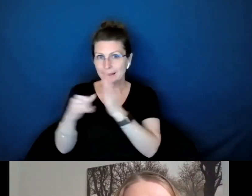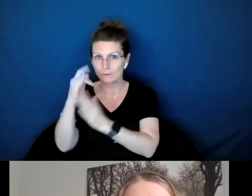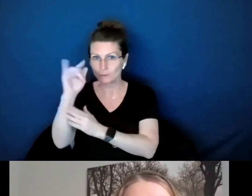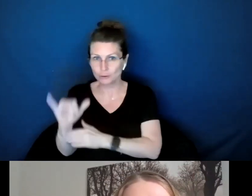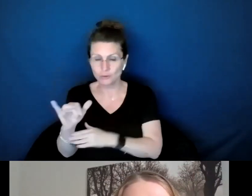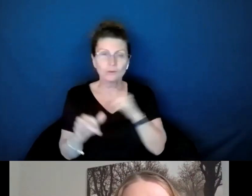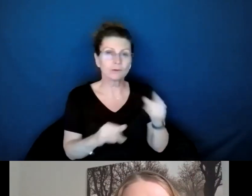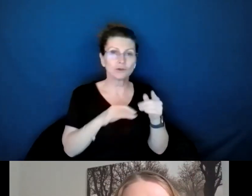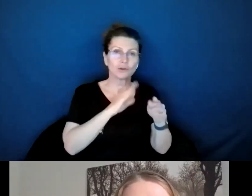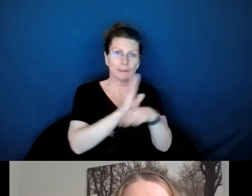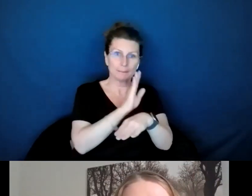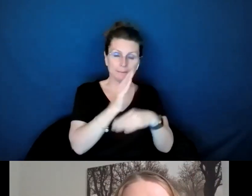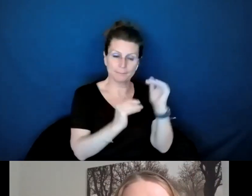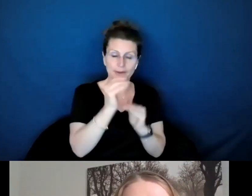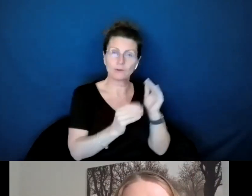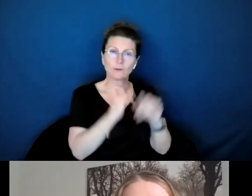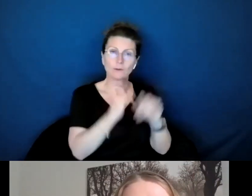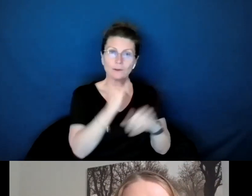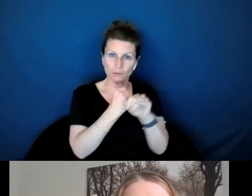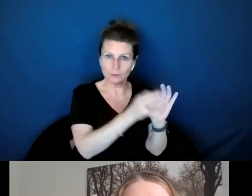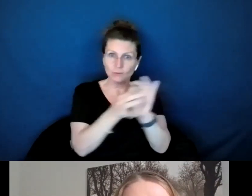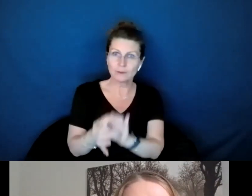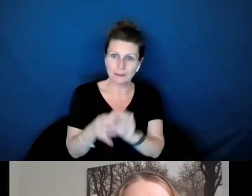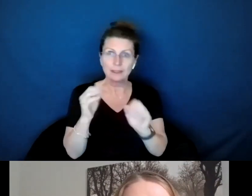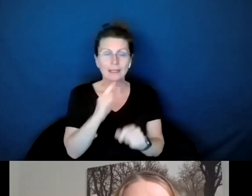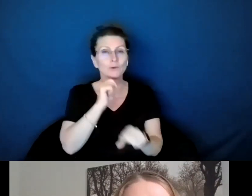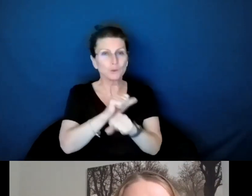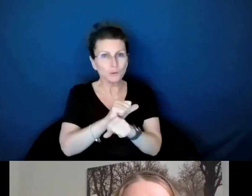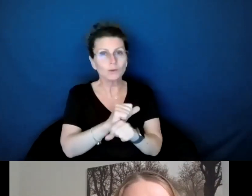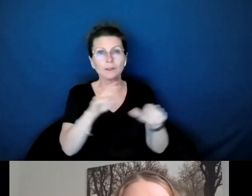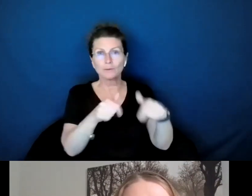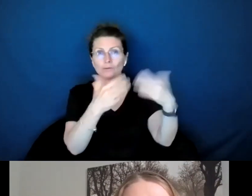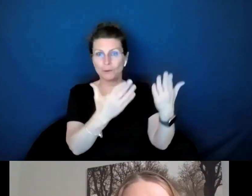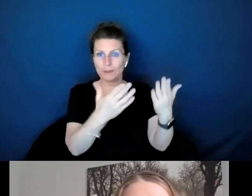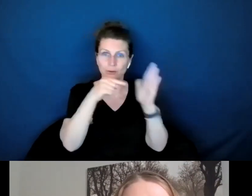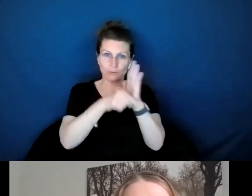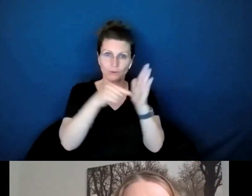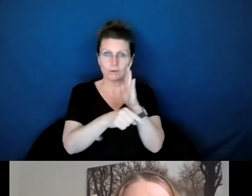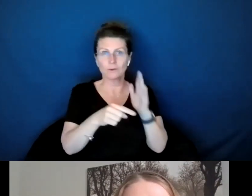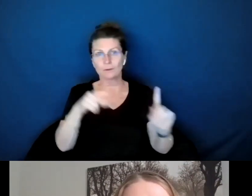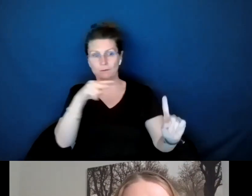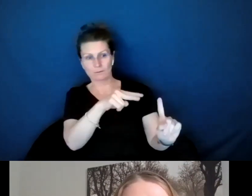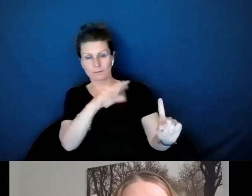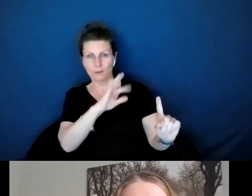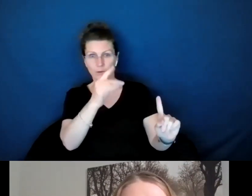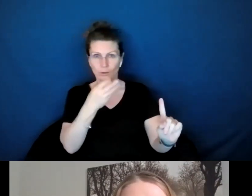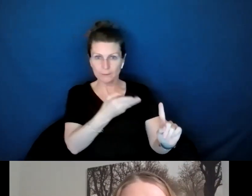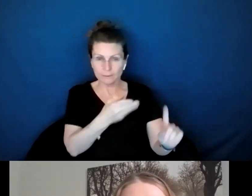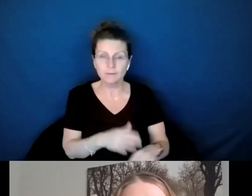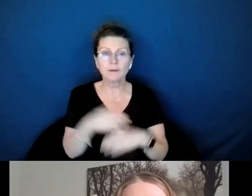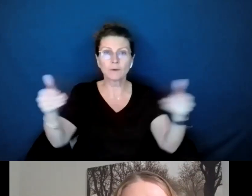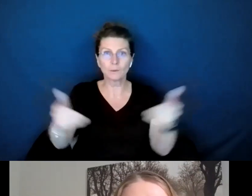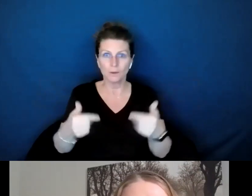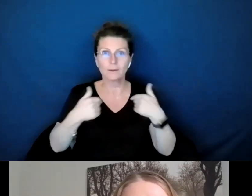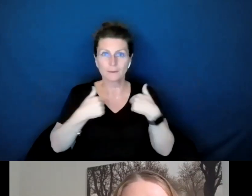international linkages. Her engagement has truly raised the research profile of York University. Please join me in welcoming